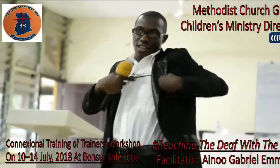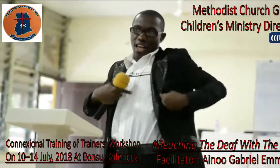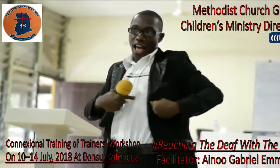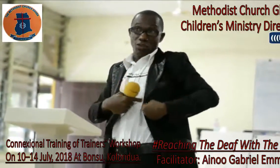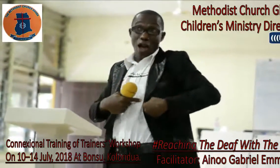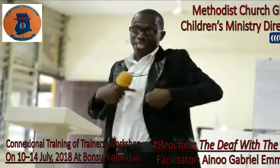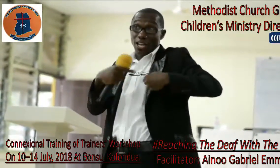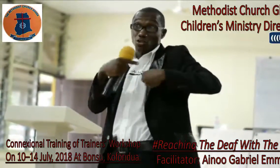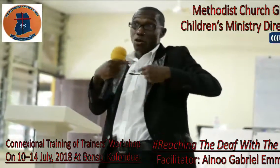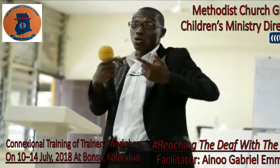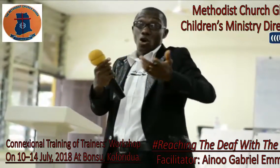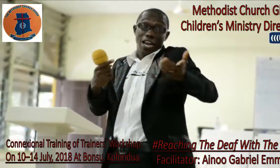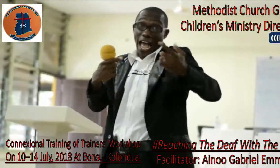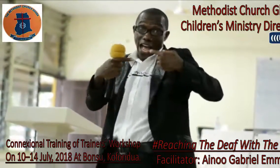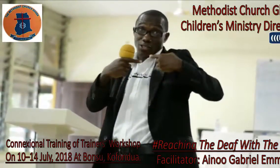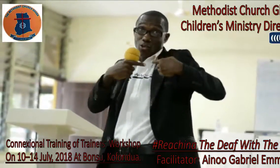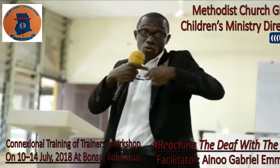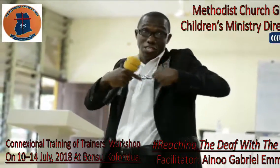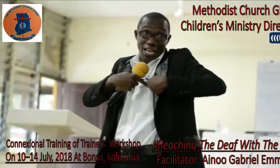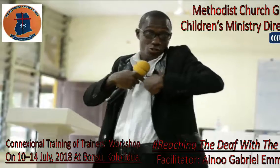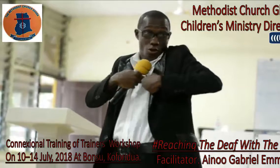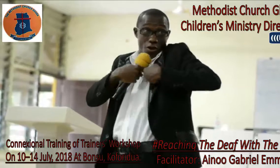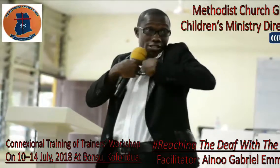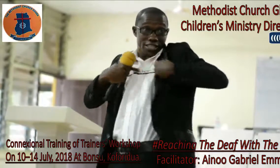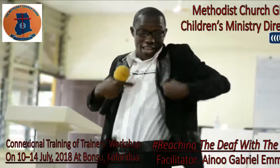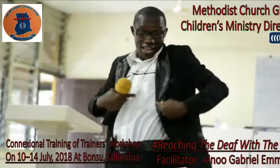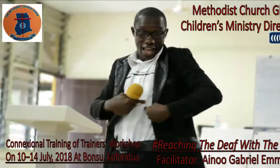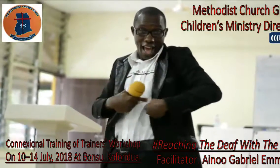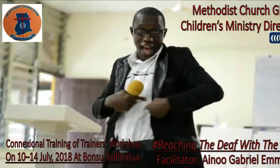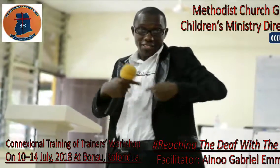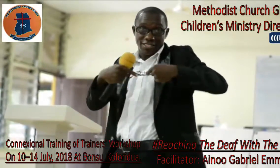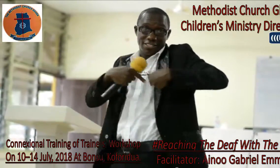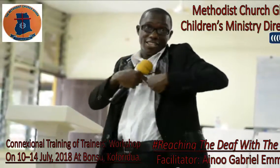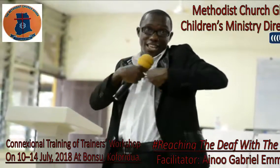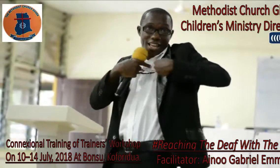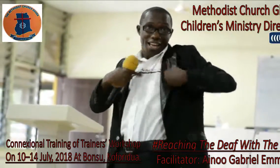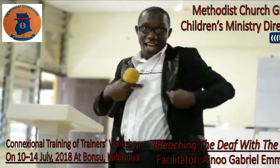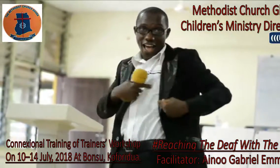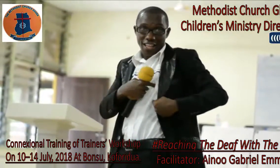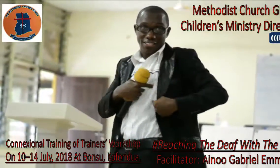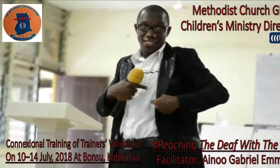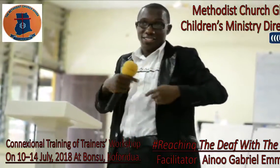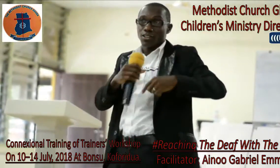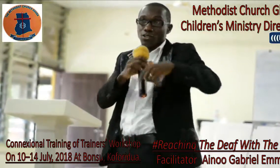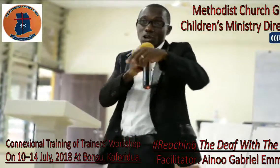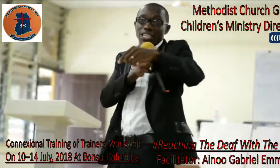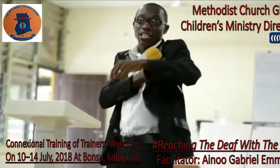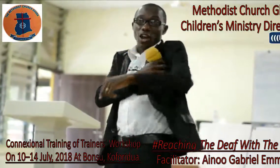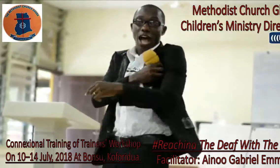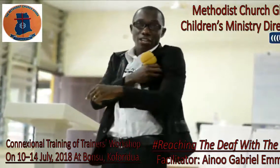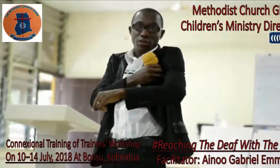Heart. You are just going to know the heart. So you just draw it here. Heart. So change your heart. Ready,